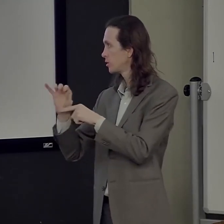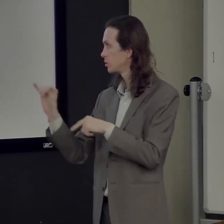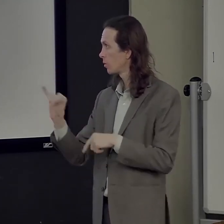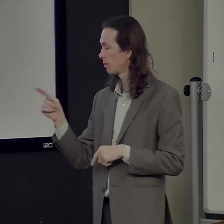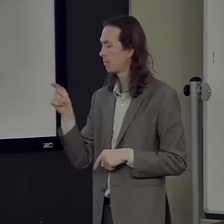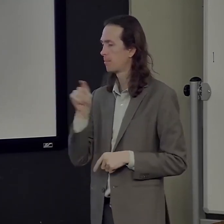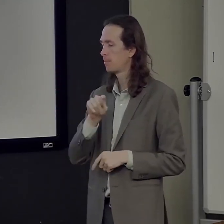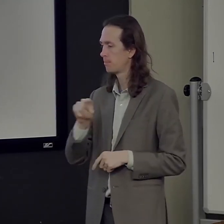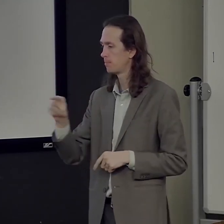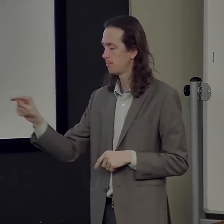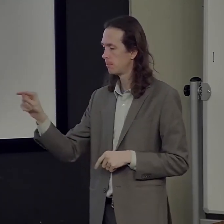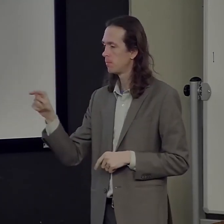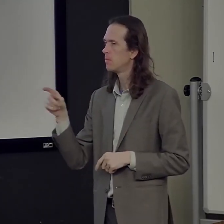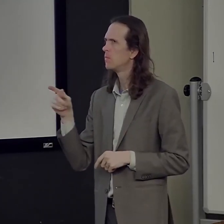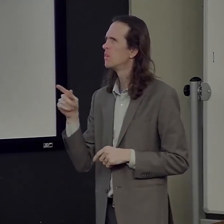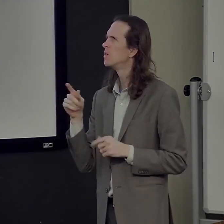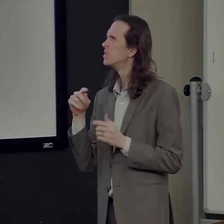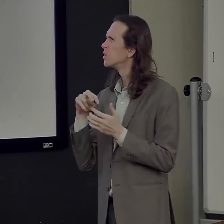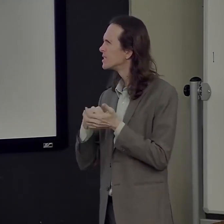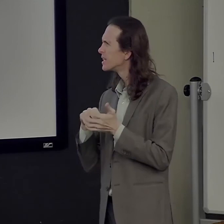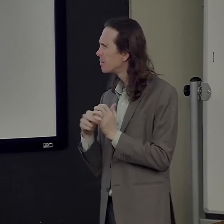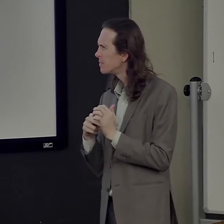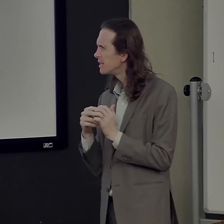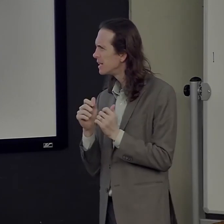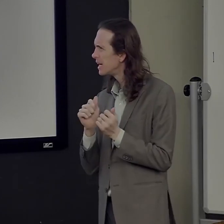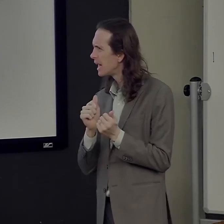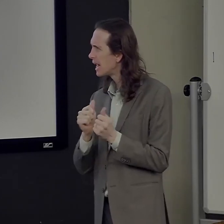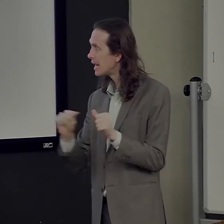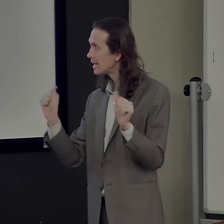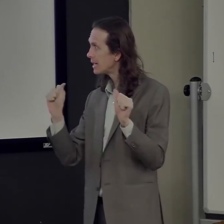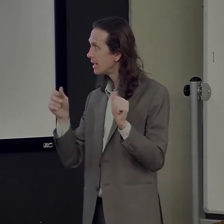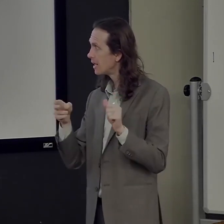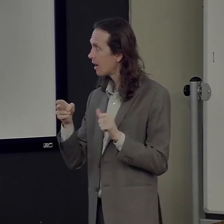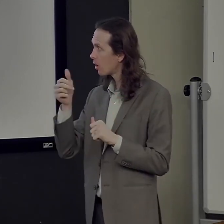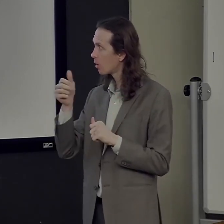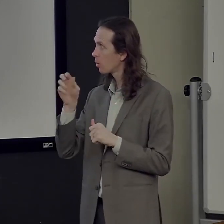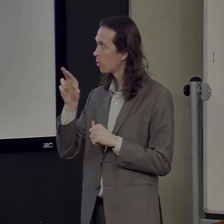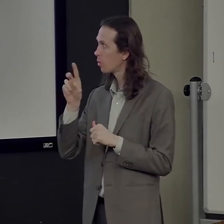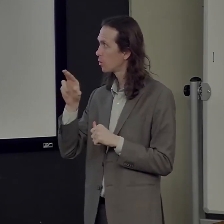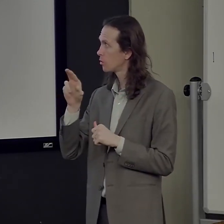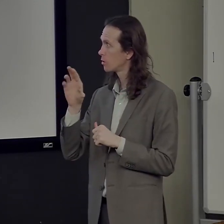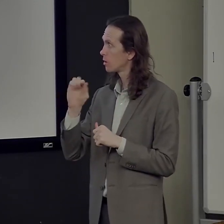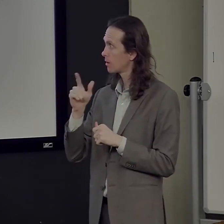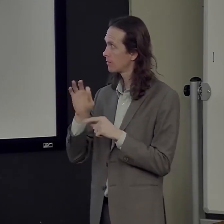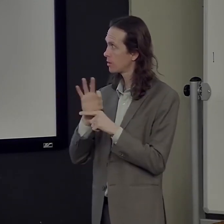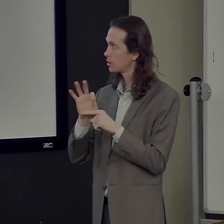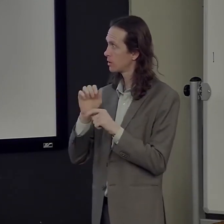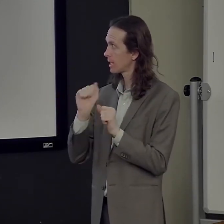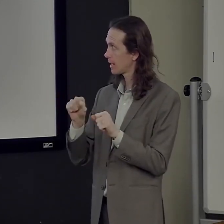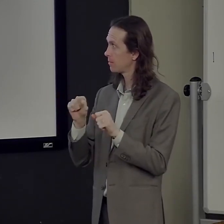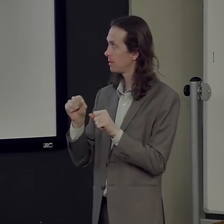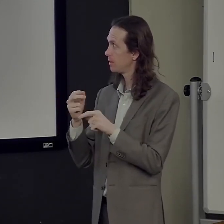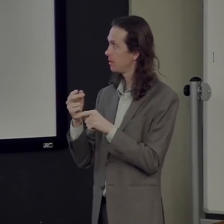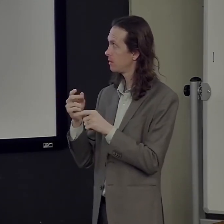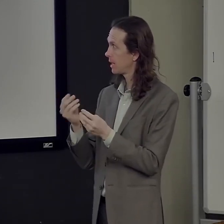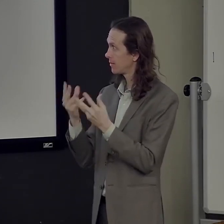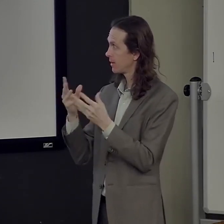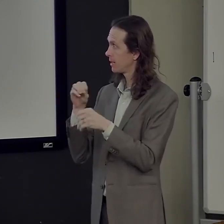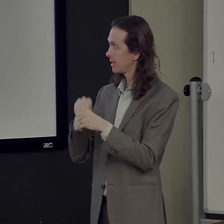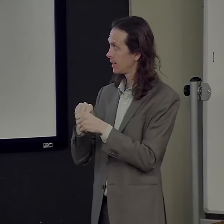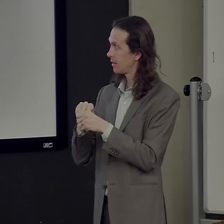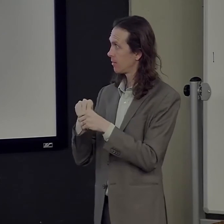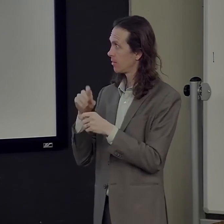visual cortex, so that tissue is responsible for higher order cognitive function as well. Does that mean that there's any higher order cognitive